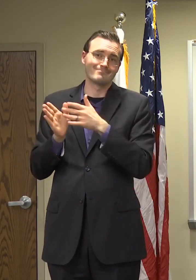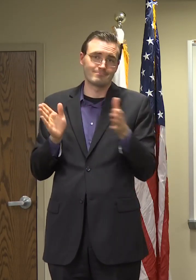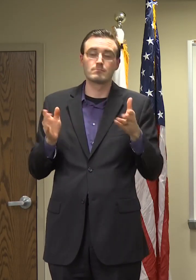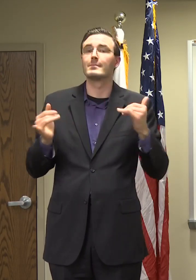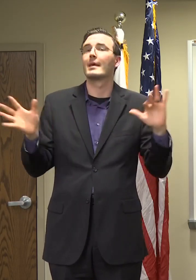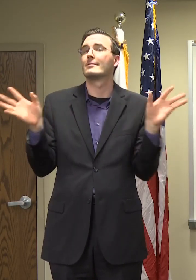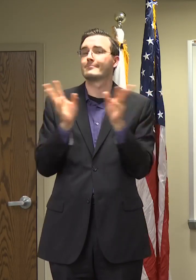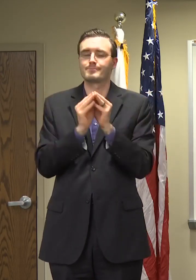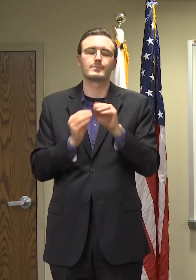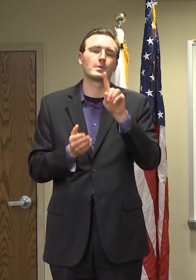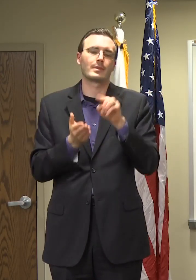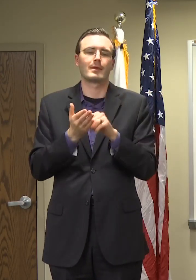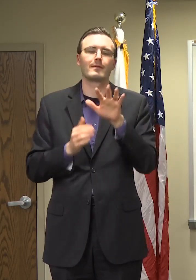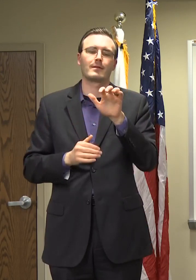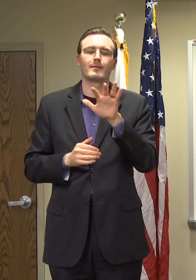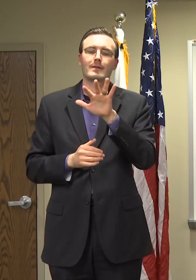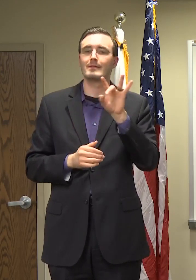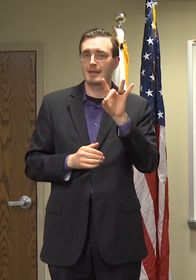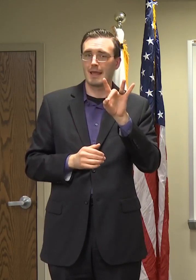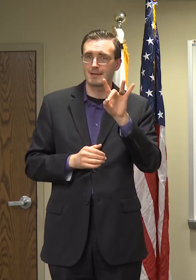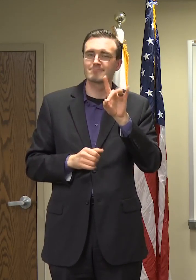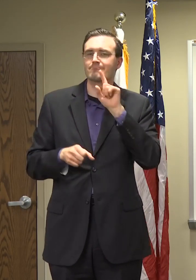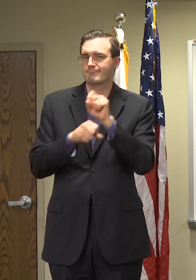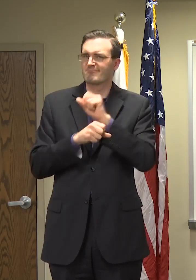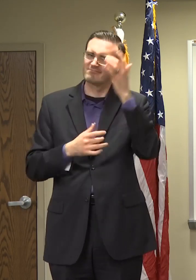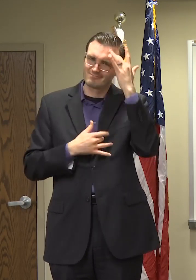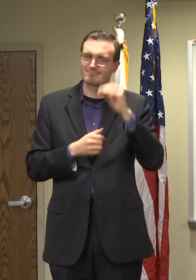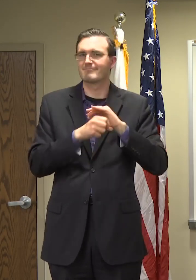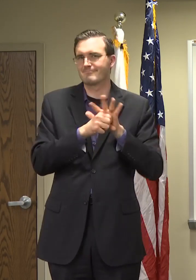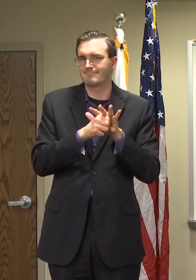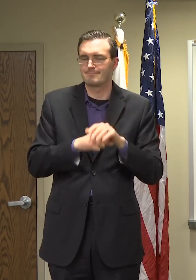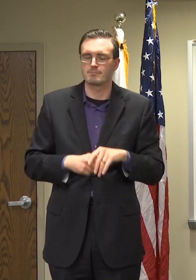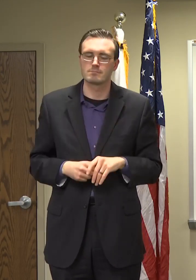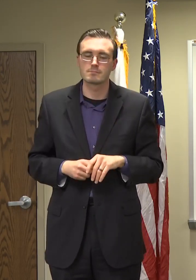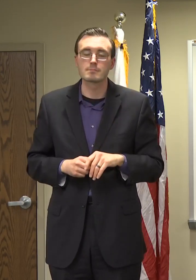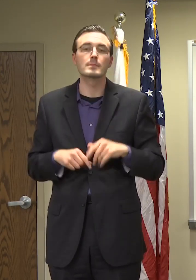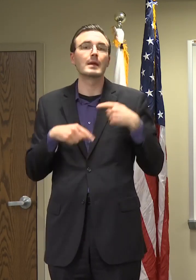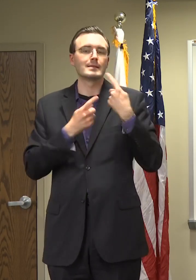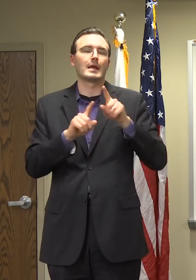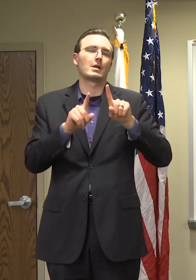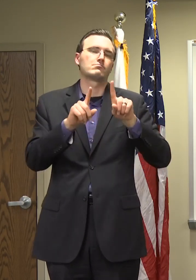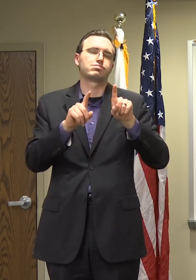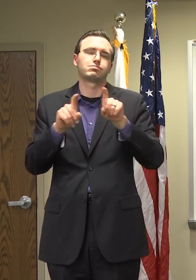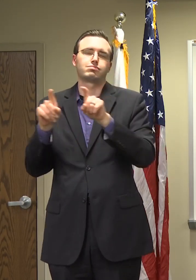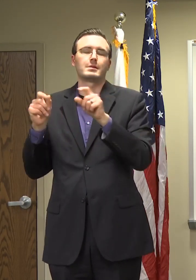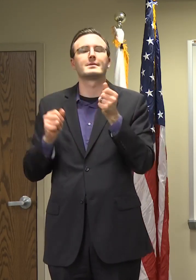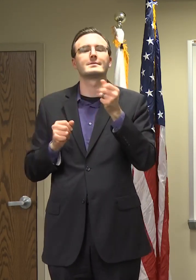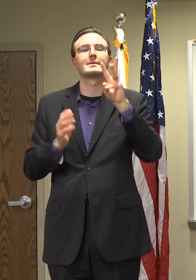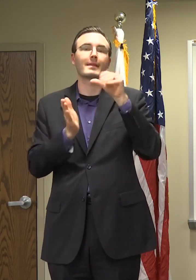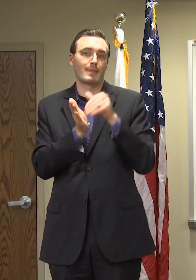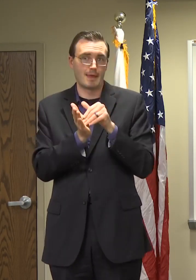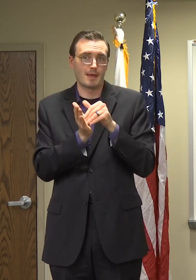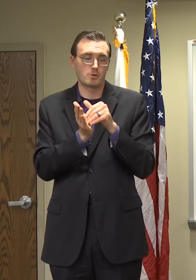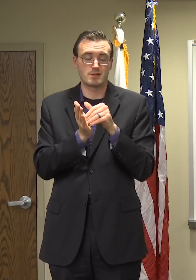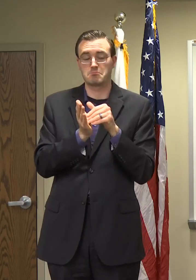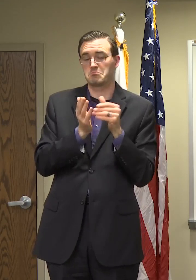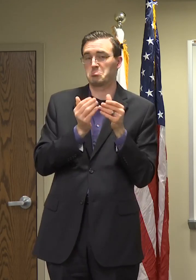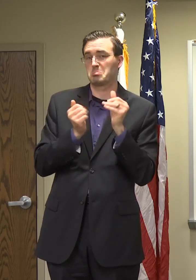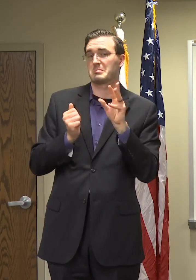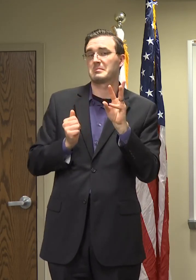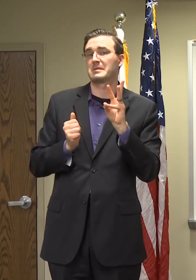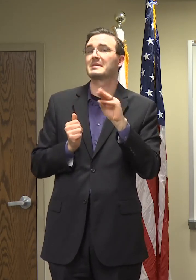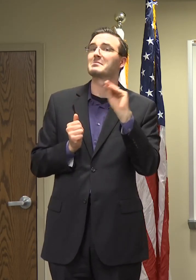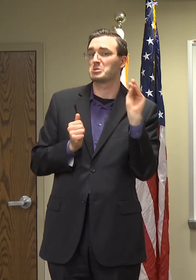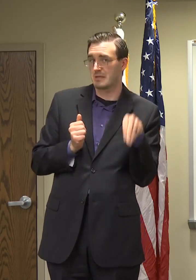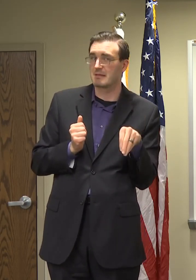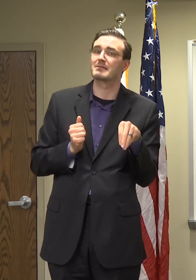1,558 cases. Over 16,000 tests, almost close to 6% of our population has been tested, so our community